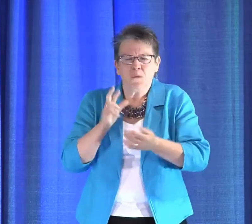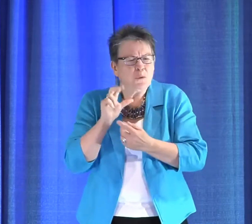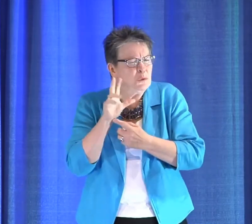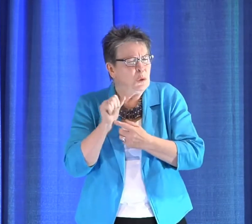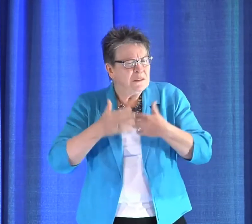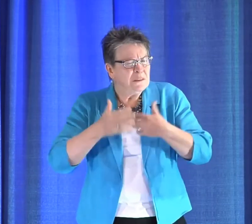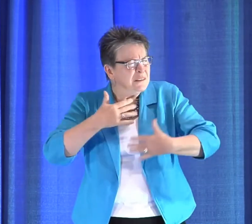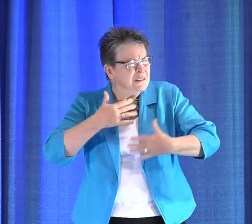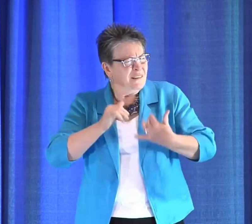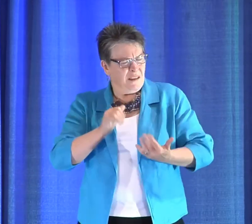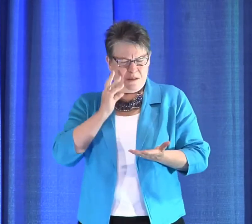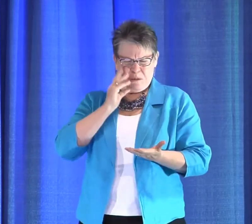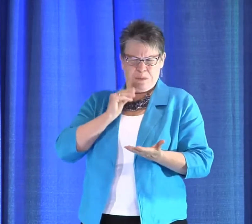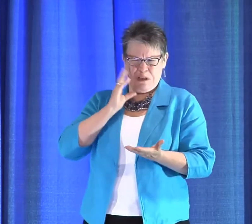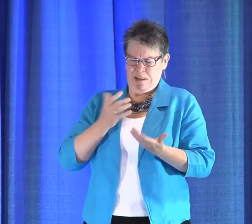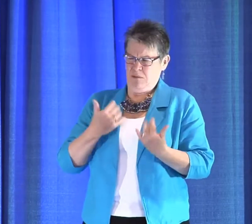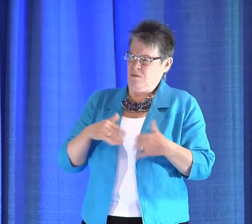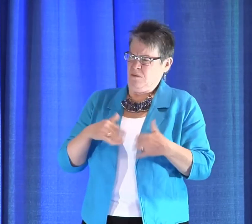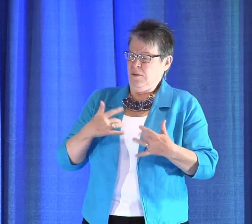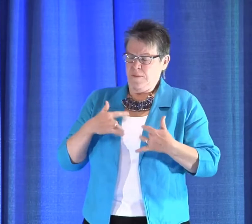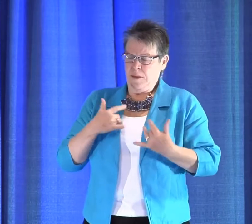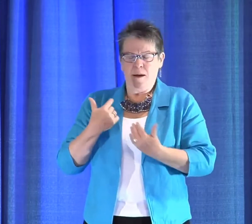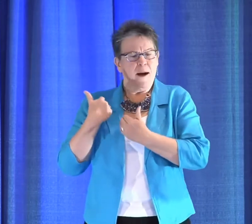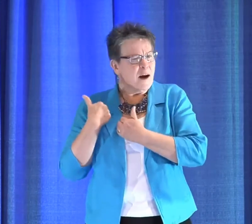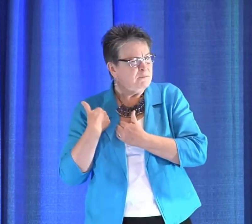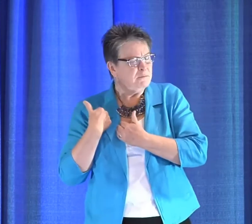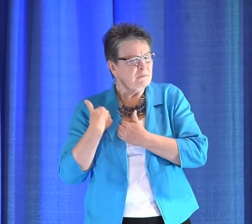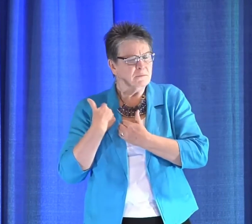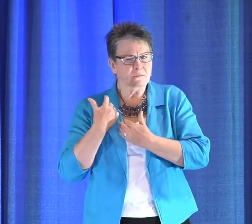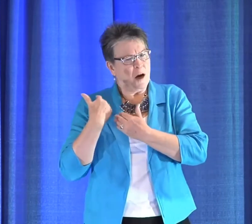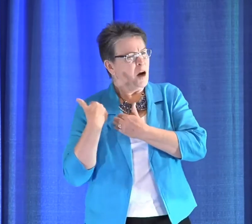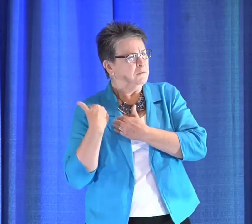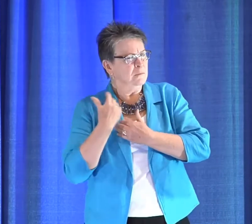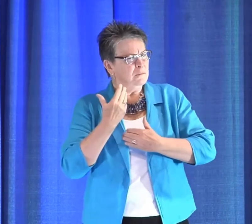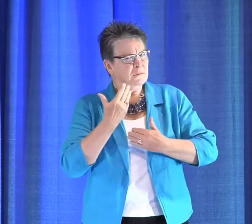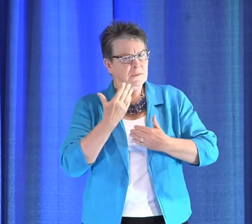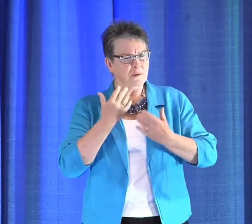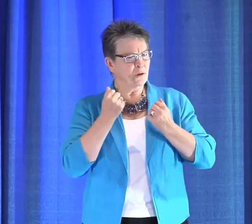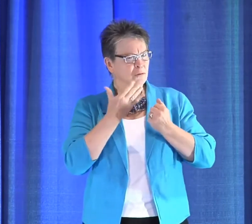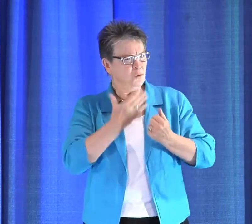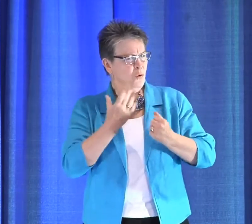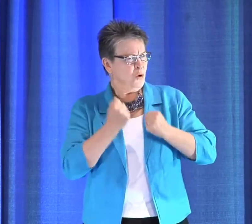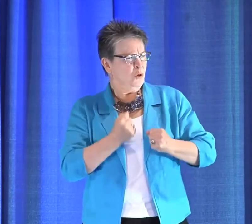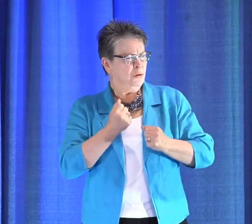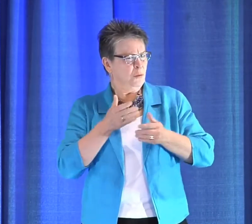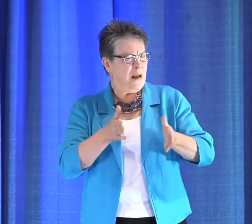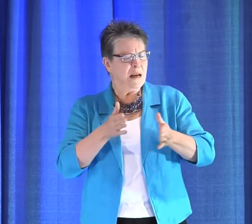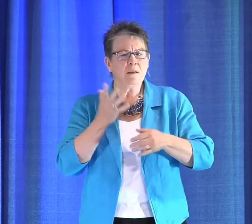asking me for help to understand throughout my life. And these experiences